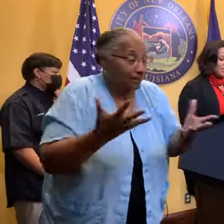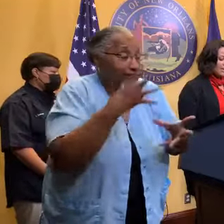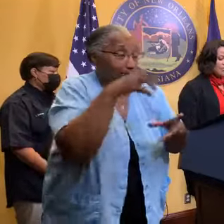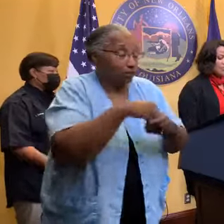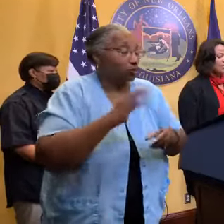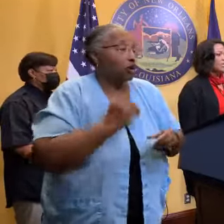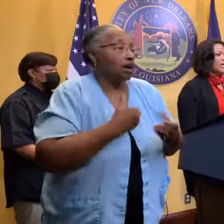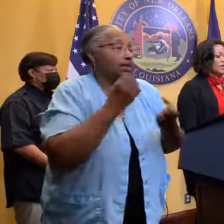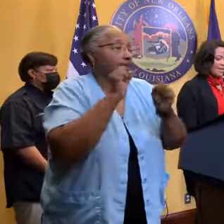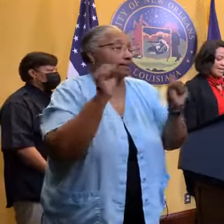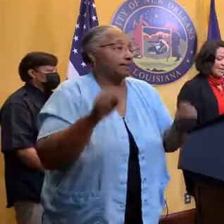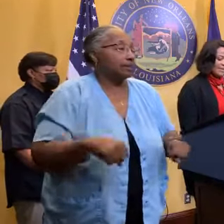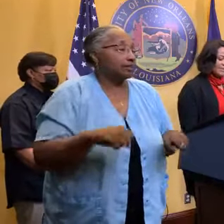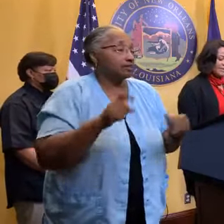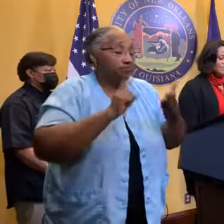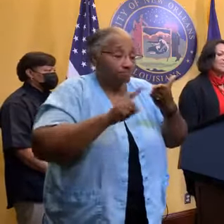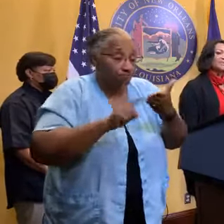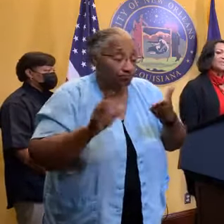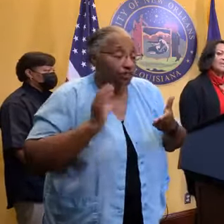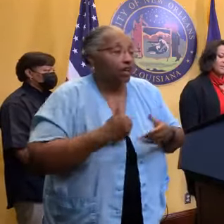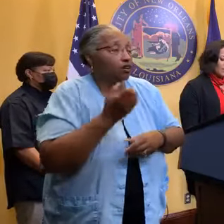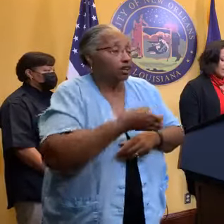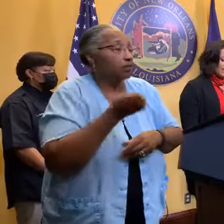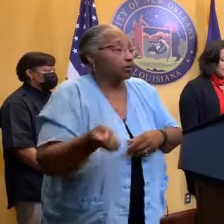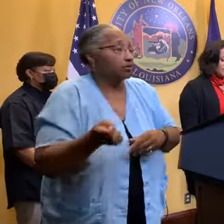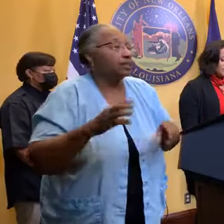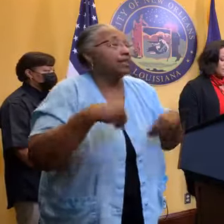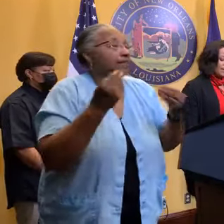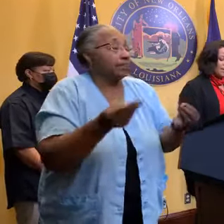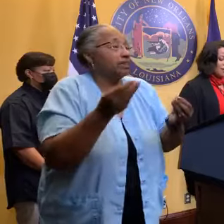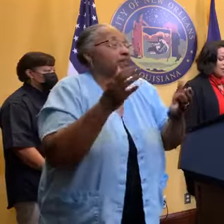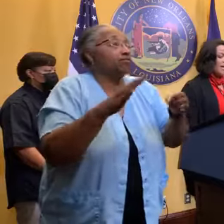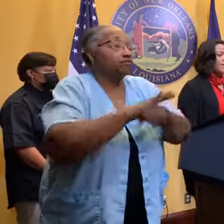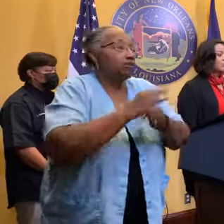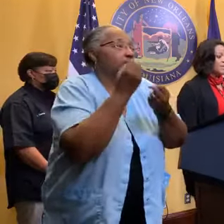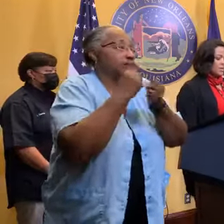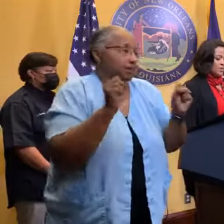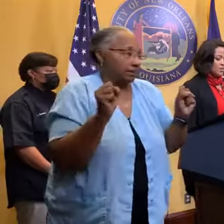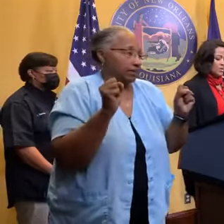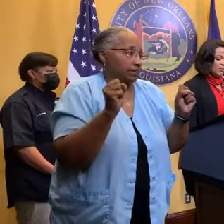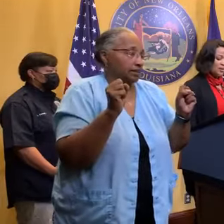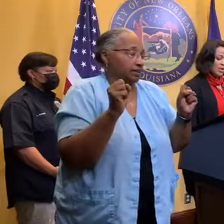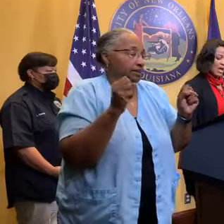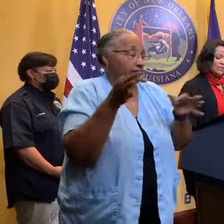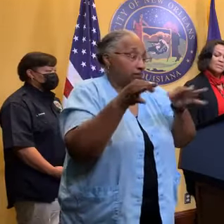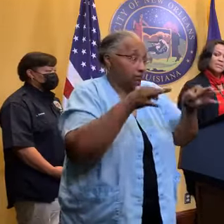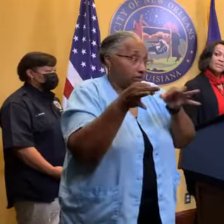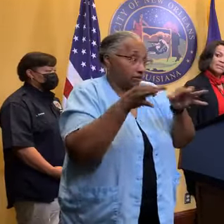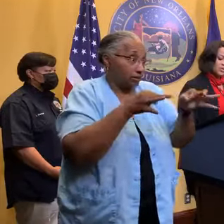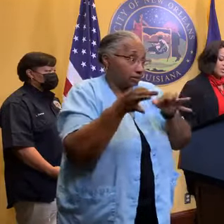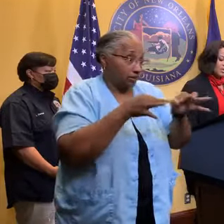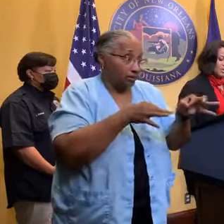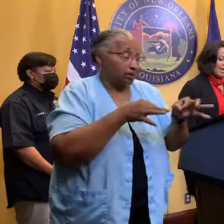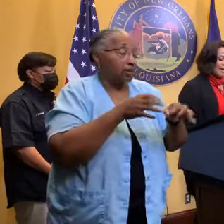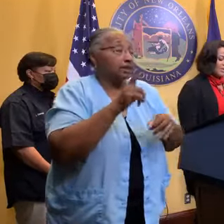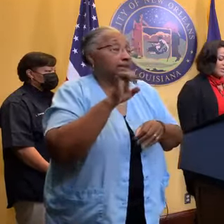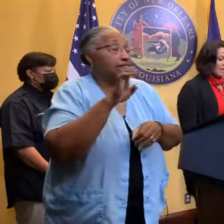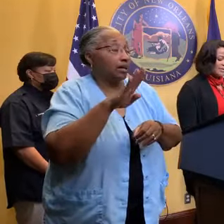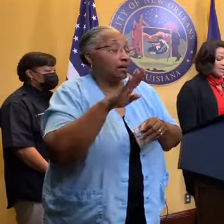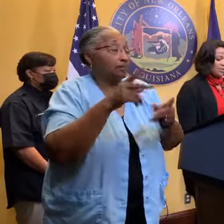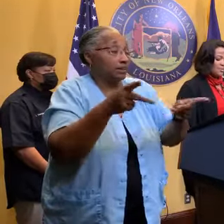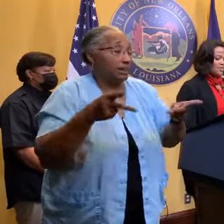equipment and personnel, and giving complete safety orientation. Repairs begin with the major lines to substations, and